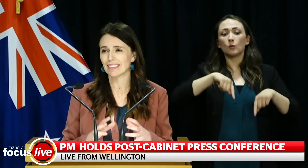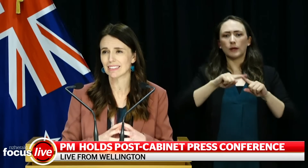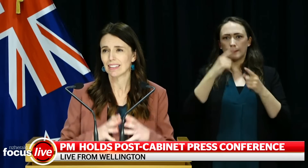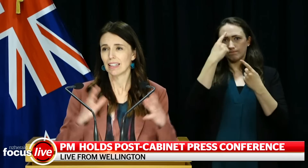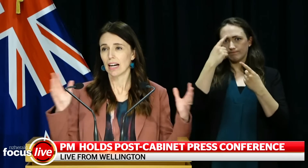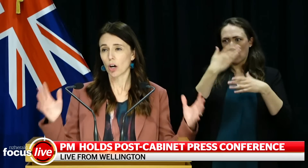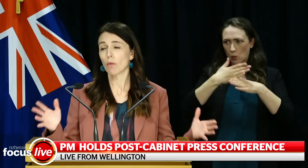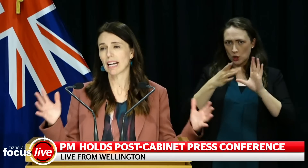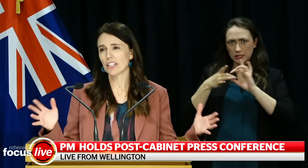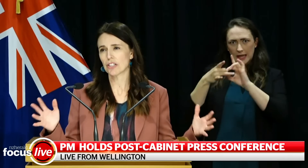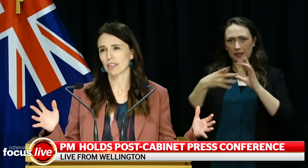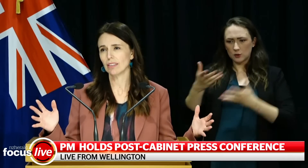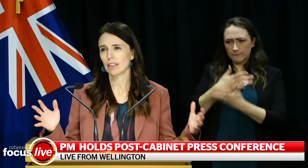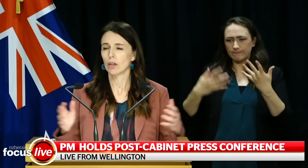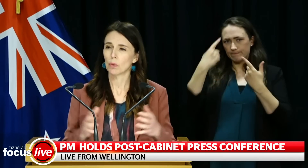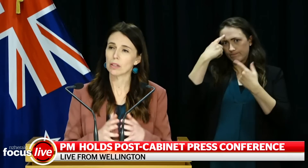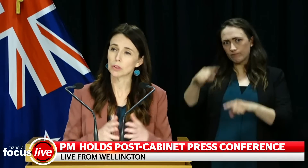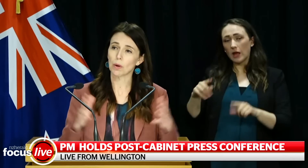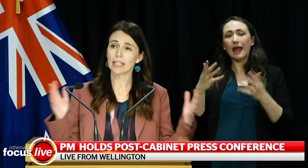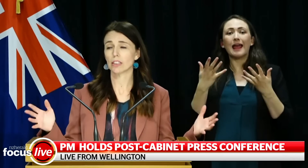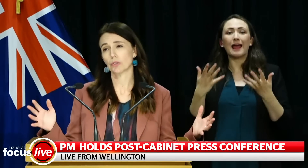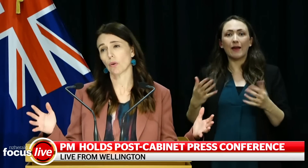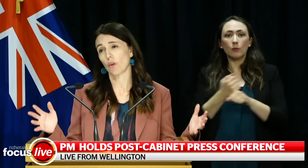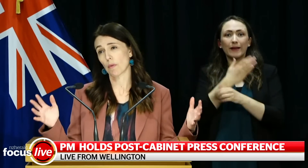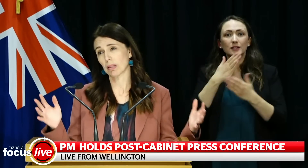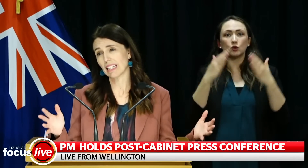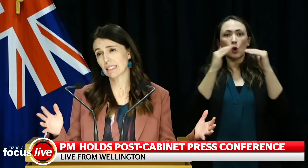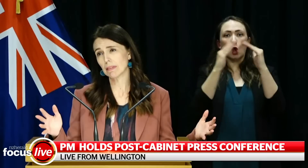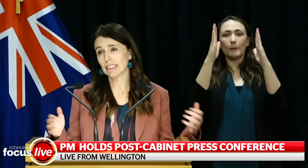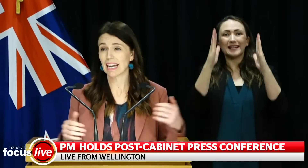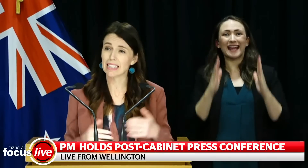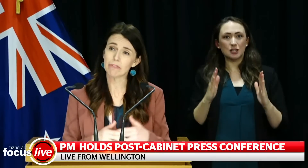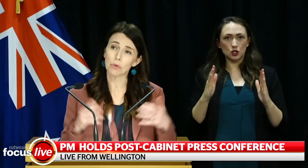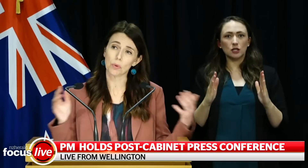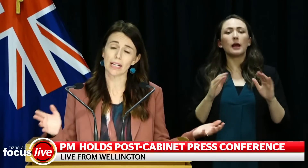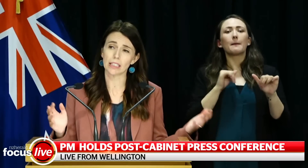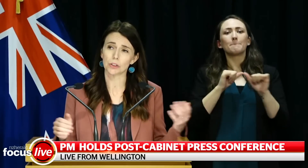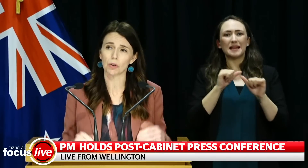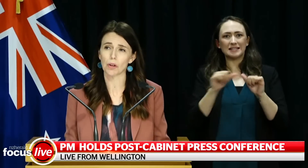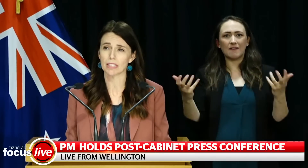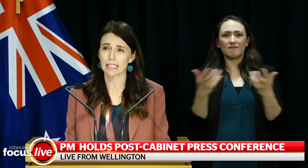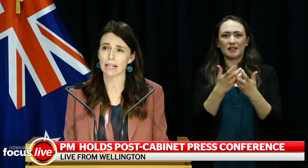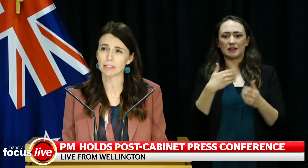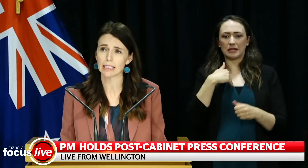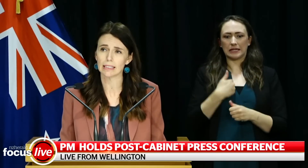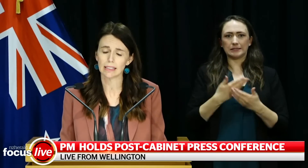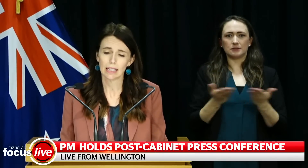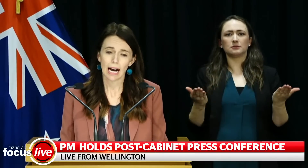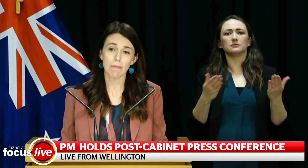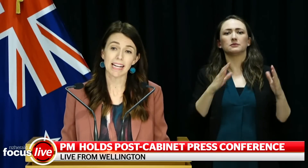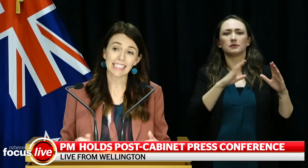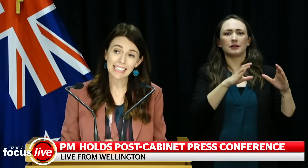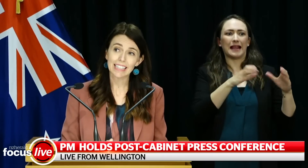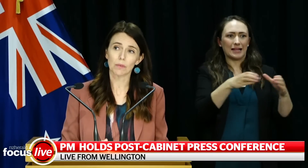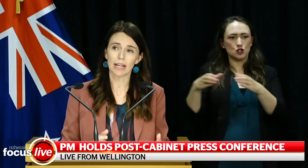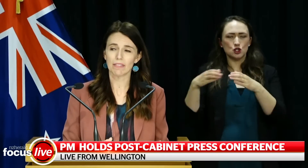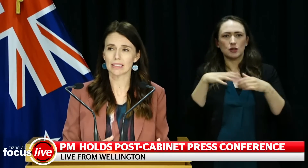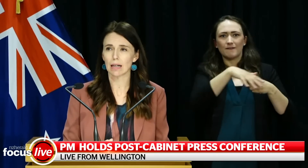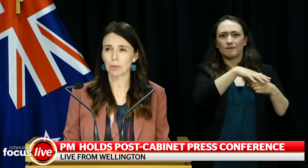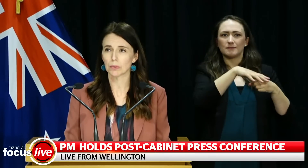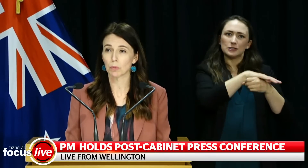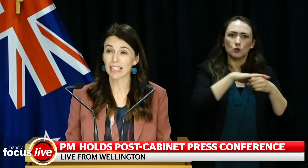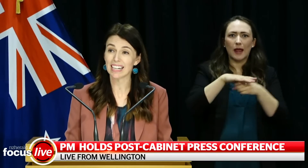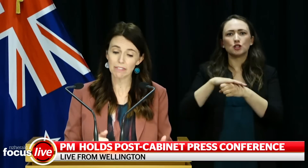we had accommodation where there was greater control over placement and therefore greater control over safety. And here we